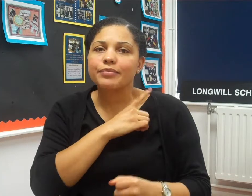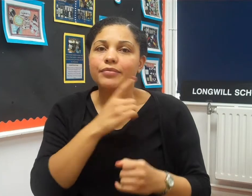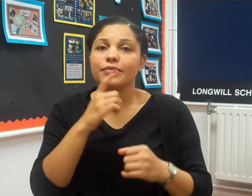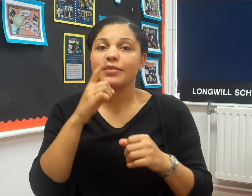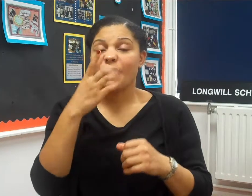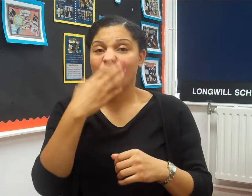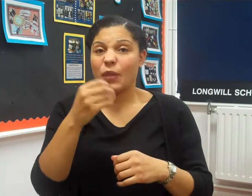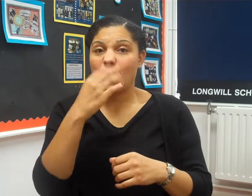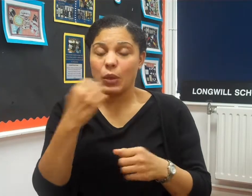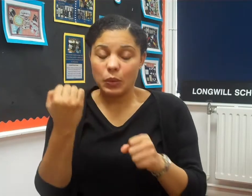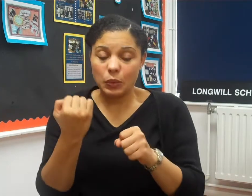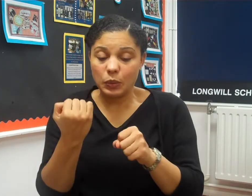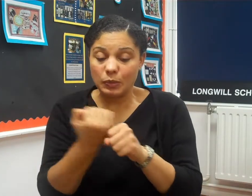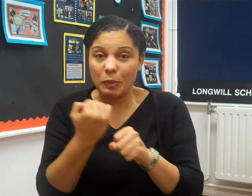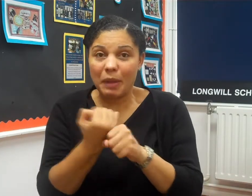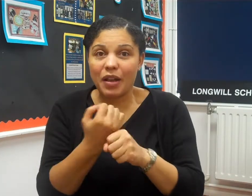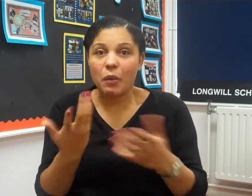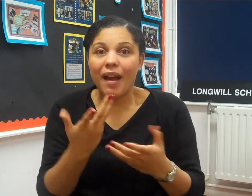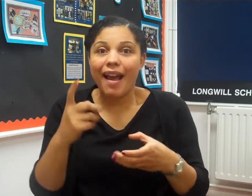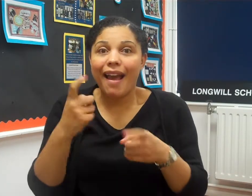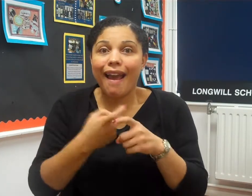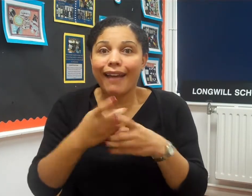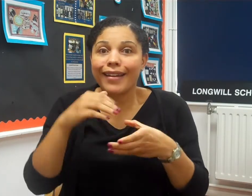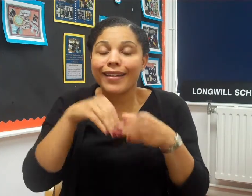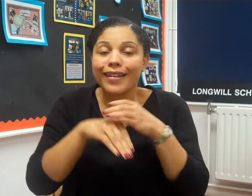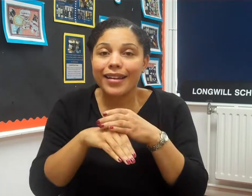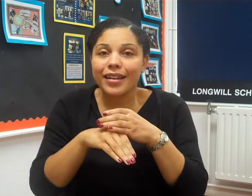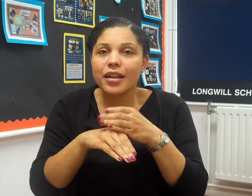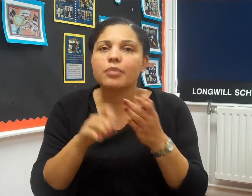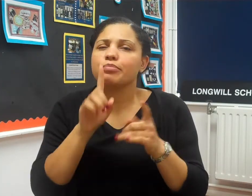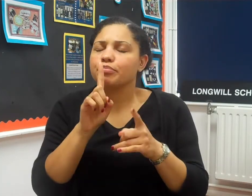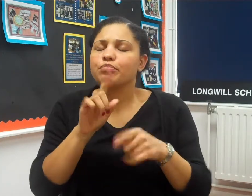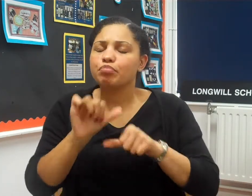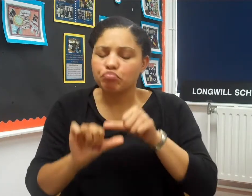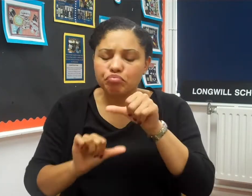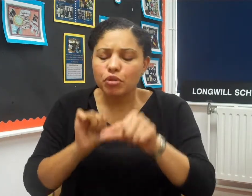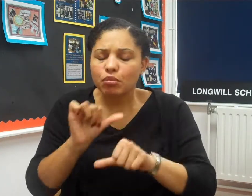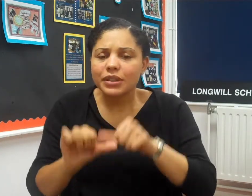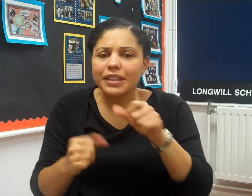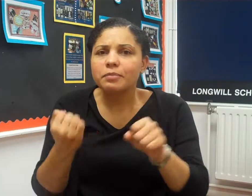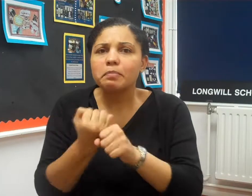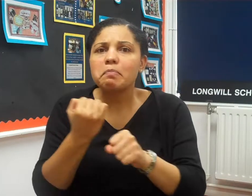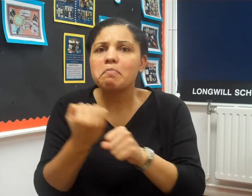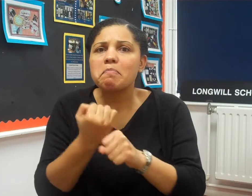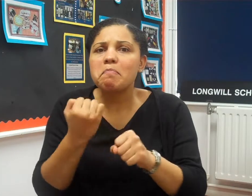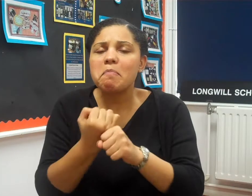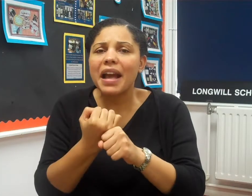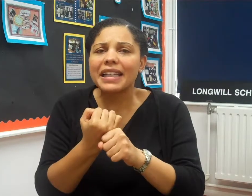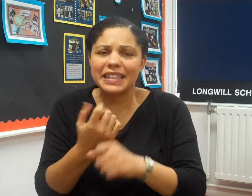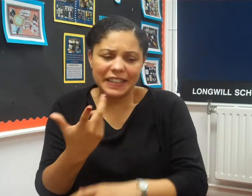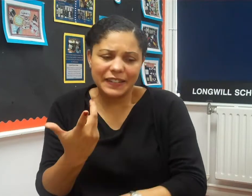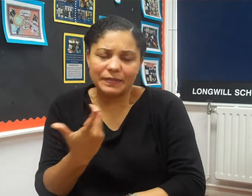in eggs. The process of making the vaccine means that there are extremely low levels of